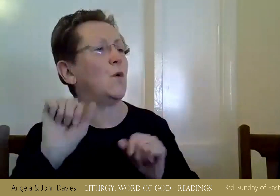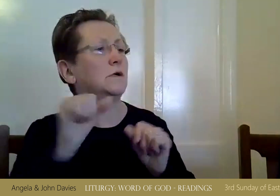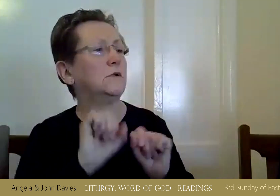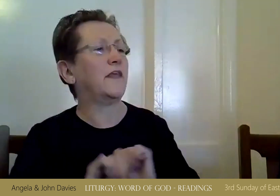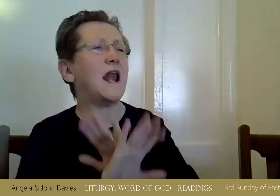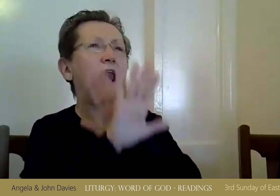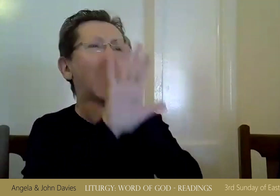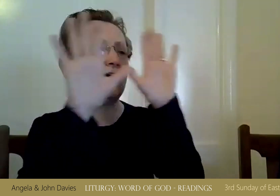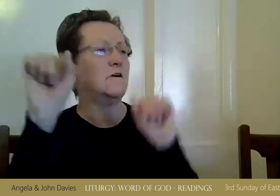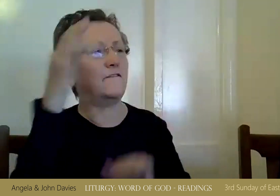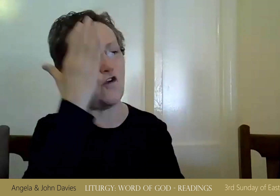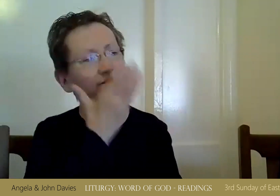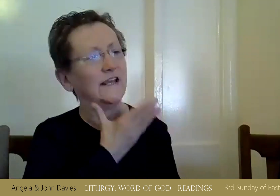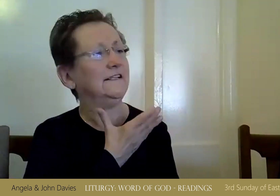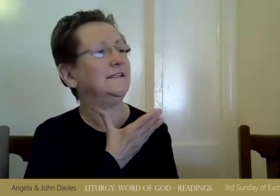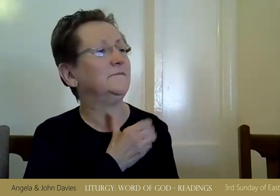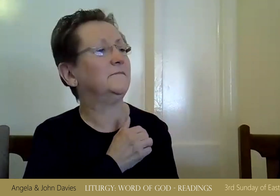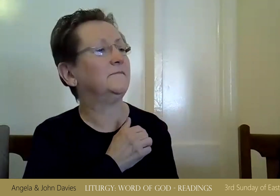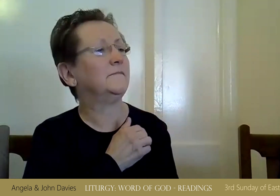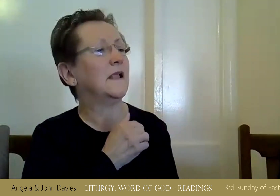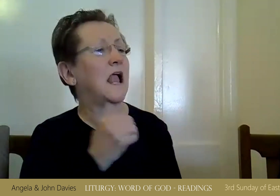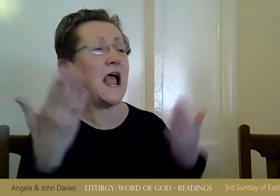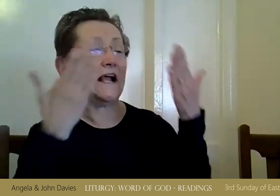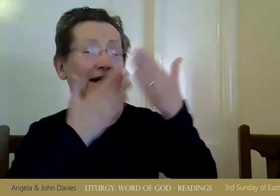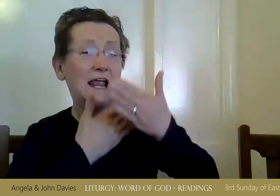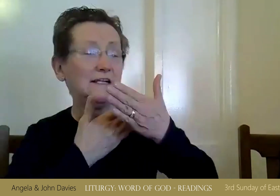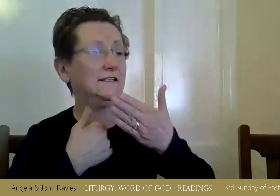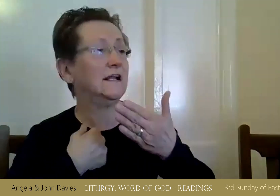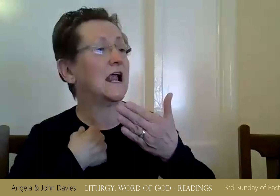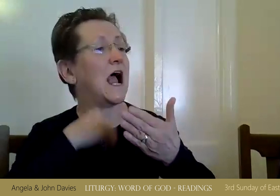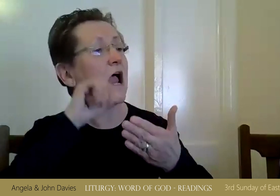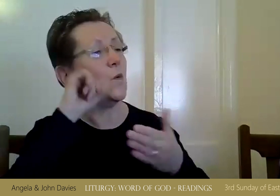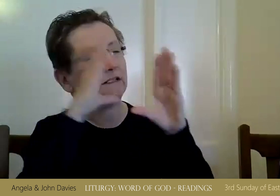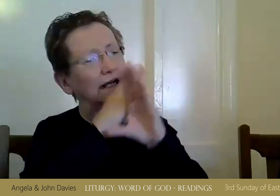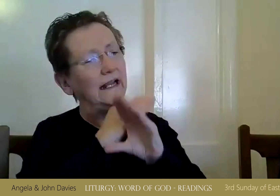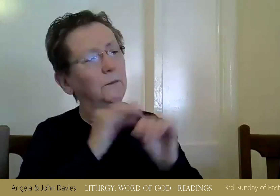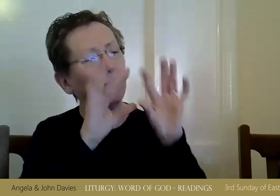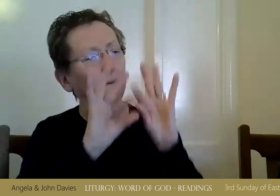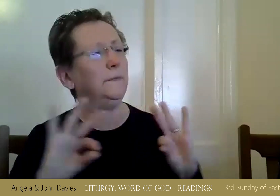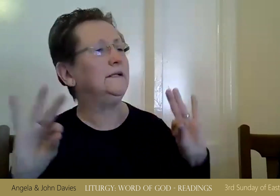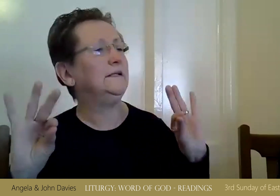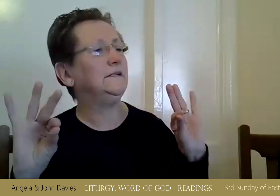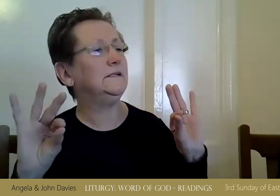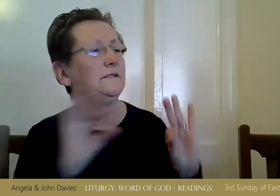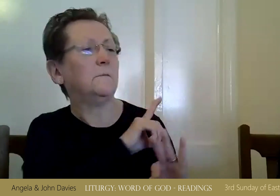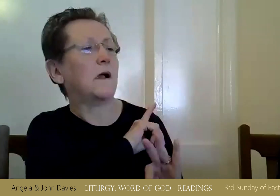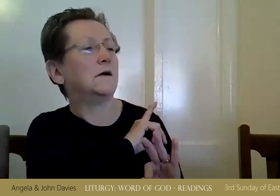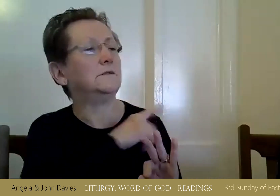us the light of your face. At night, I will sleep in peace because